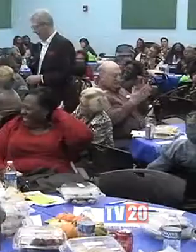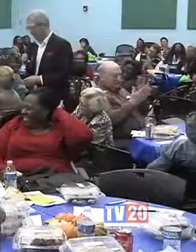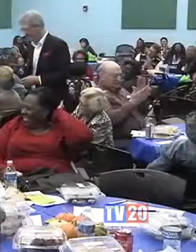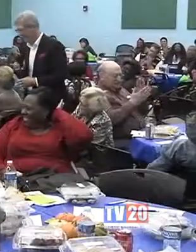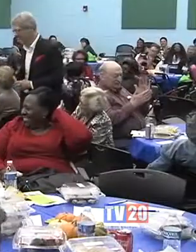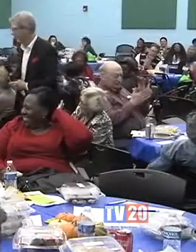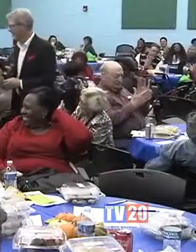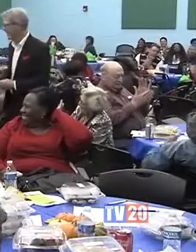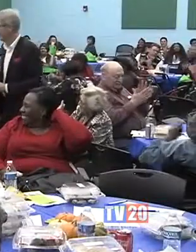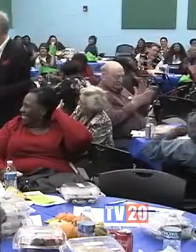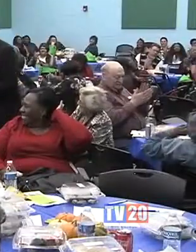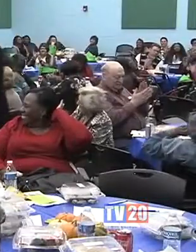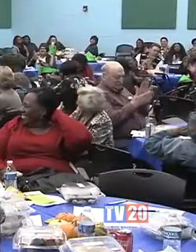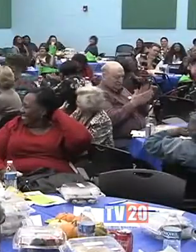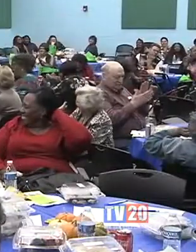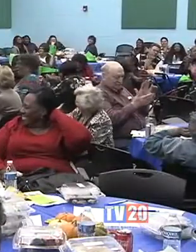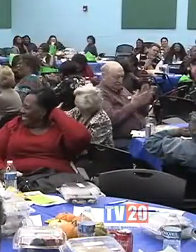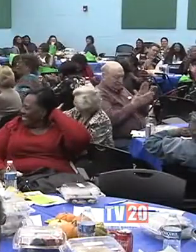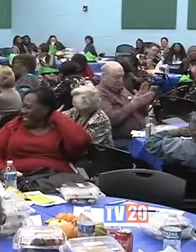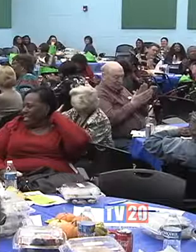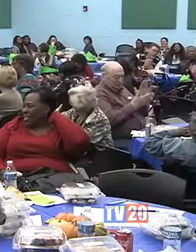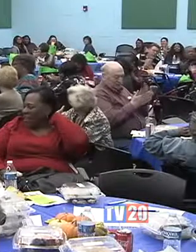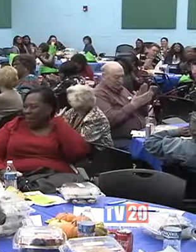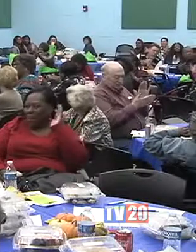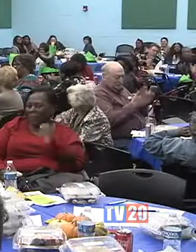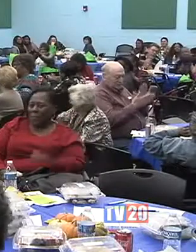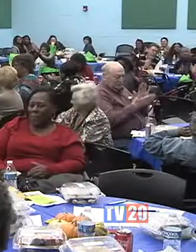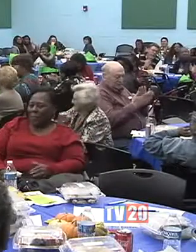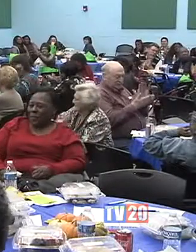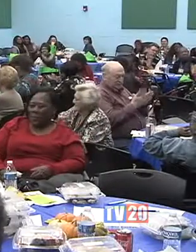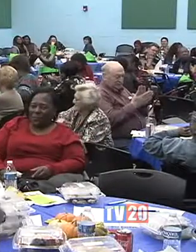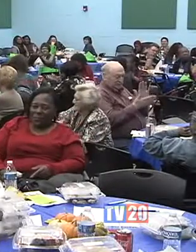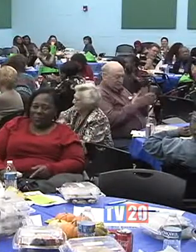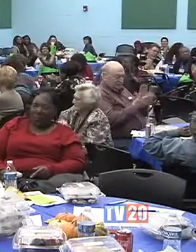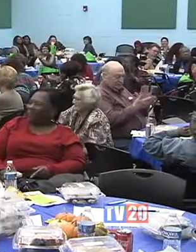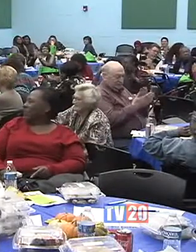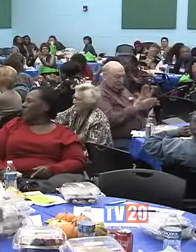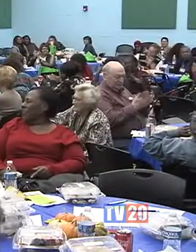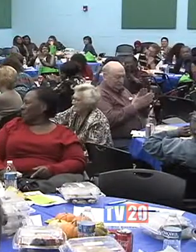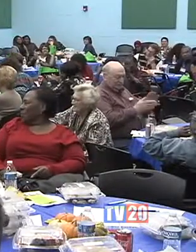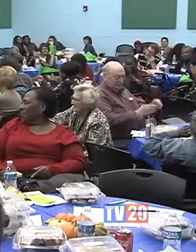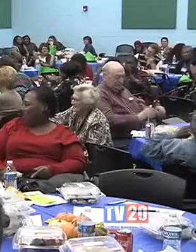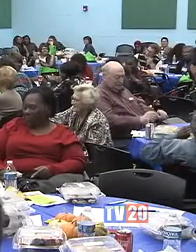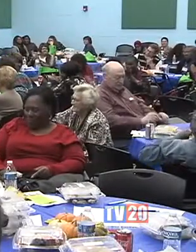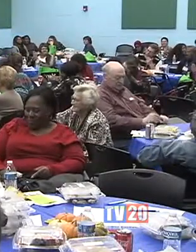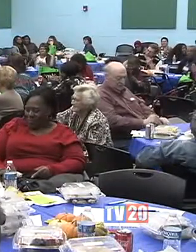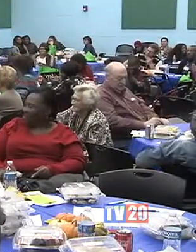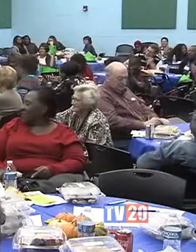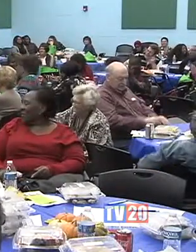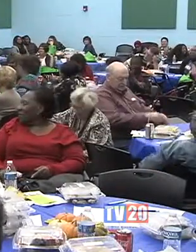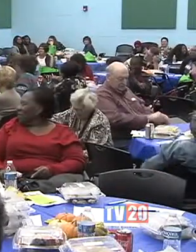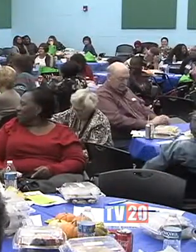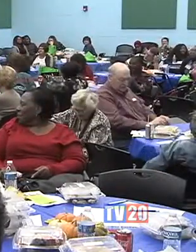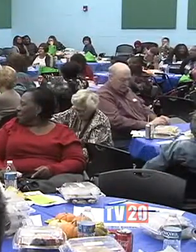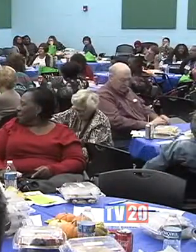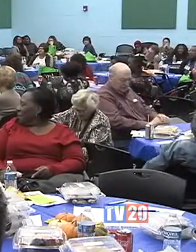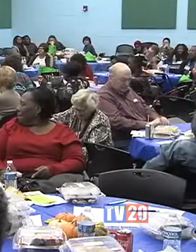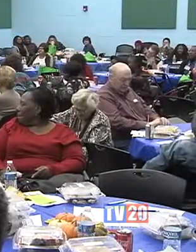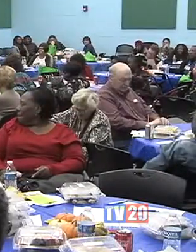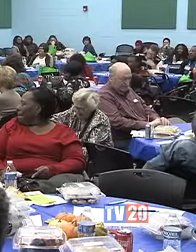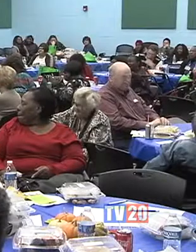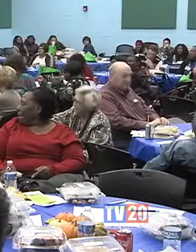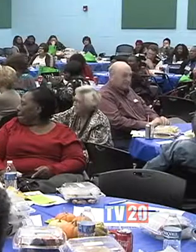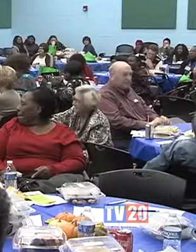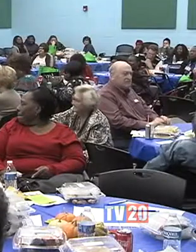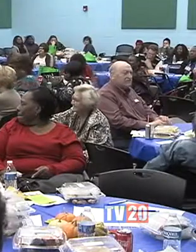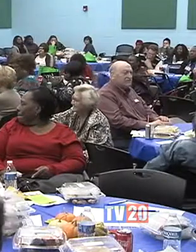All right, thank you. Yay! That was the last one. Thank Thank you, Tom